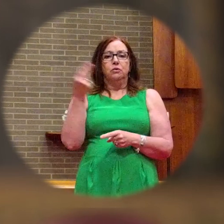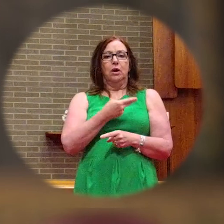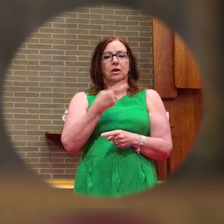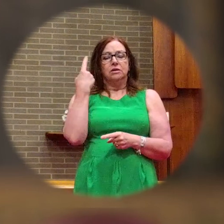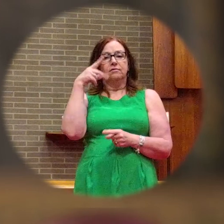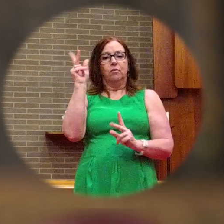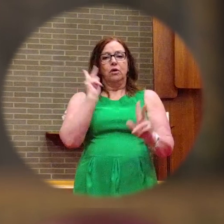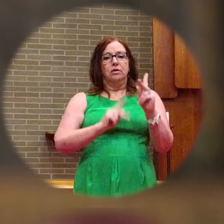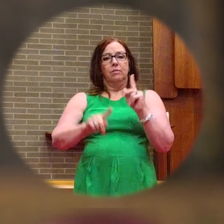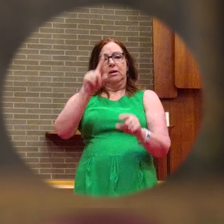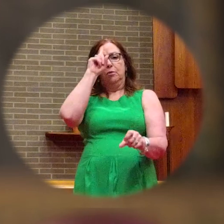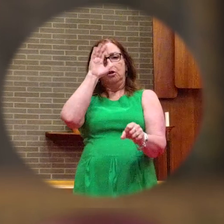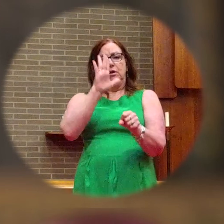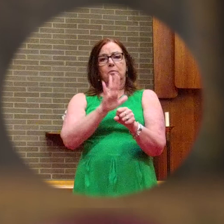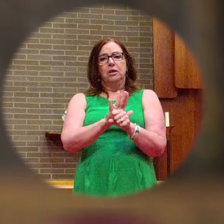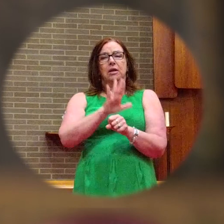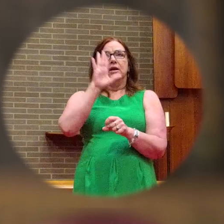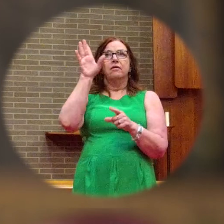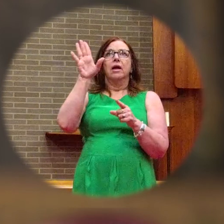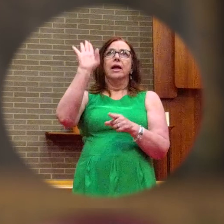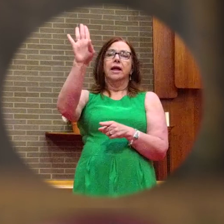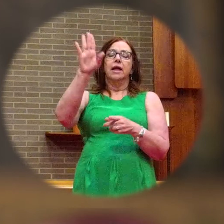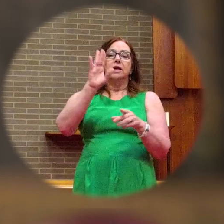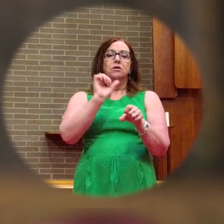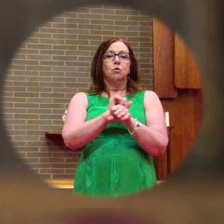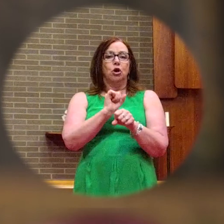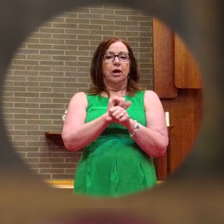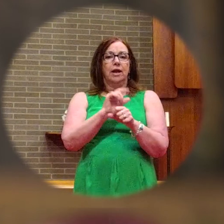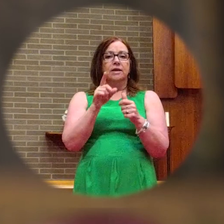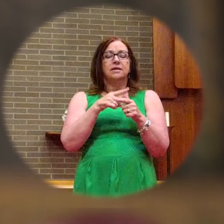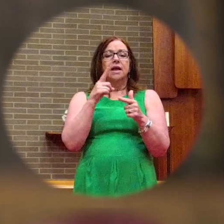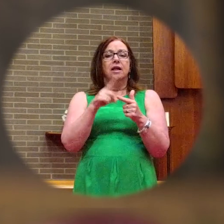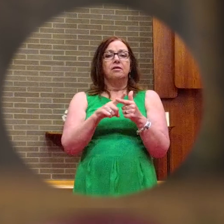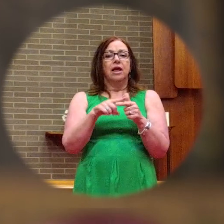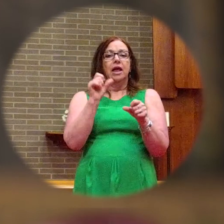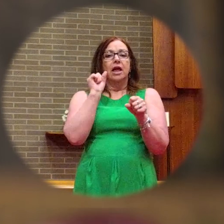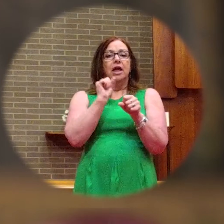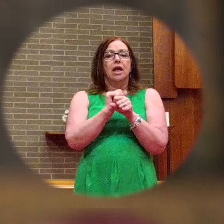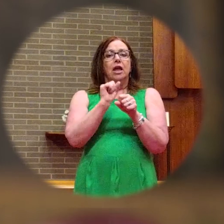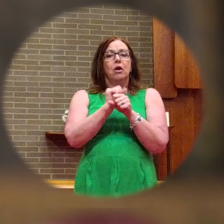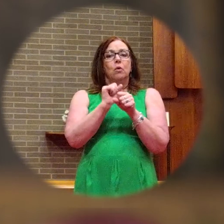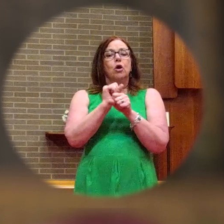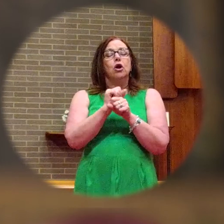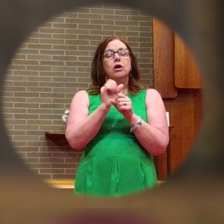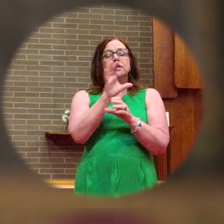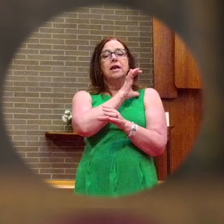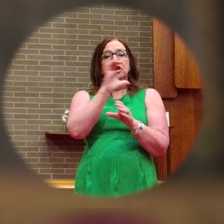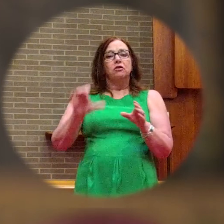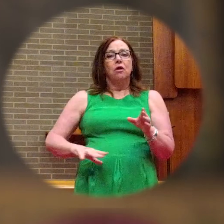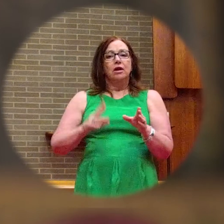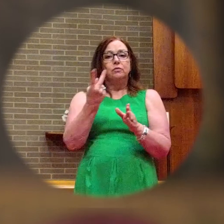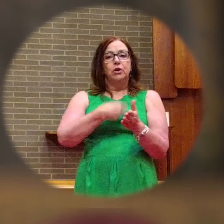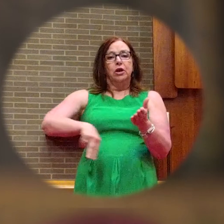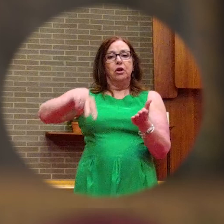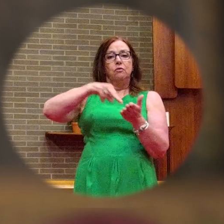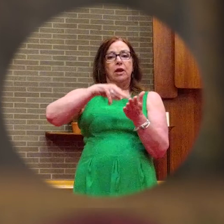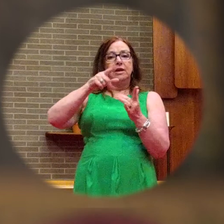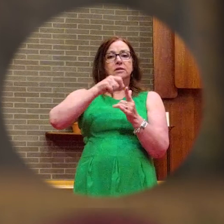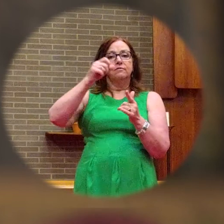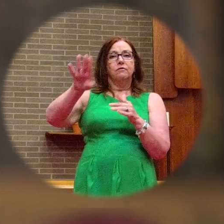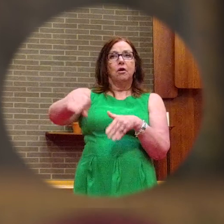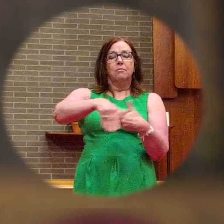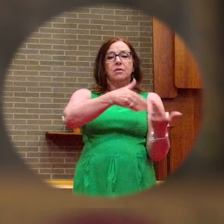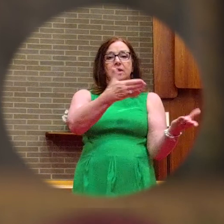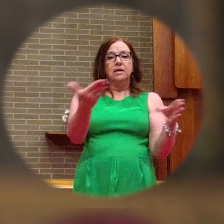believe according to the workings of his great might. Then he worked in Christ when he raised him from the dead and seated him